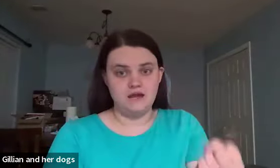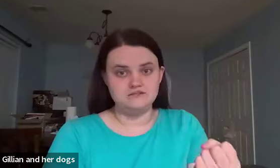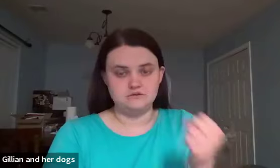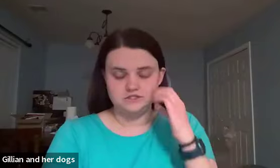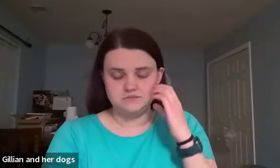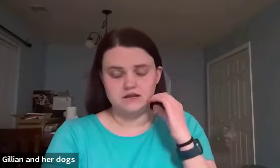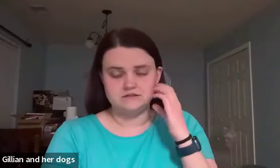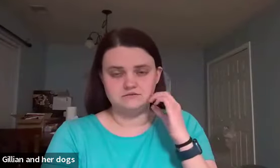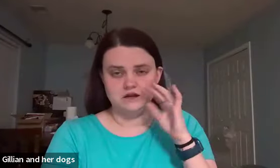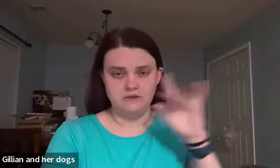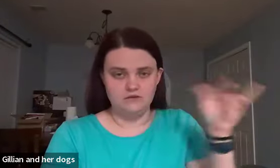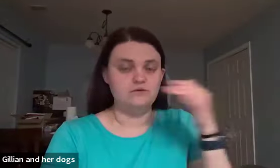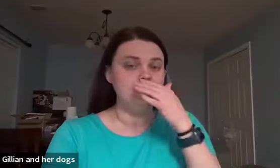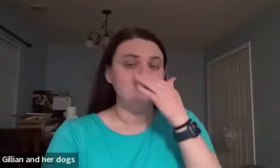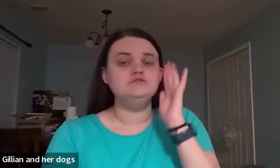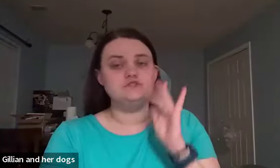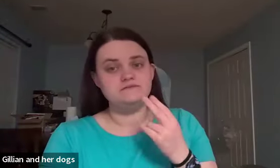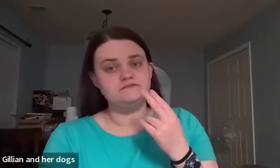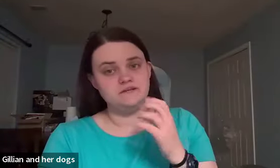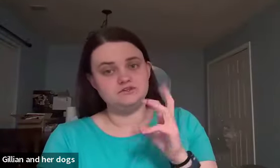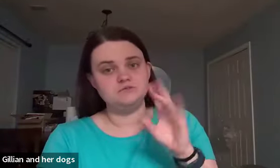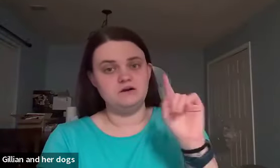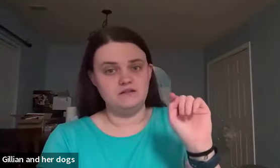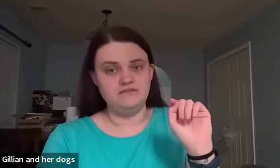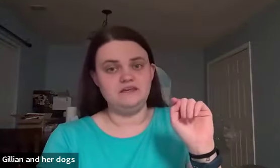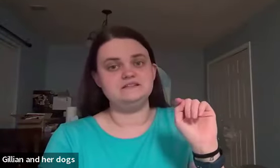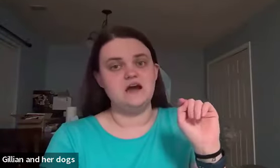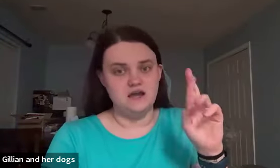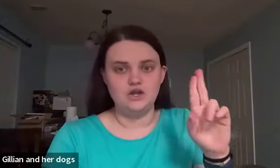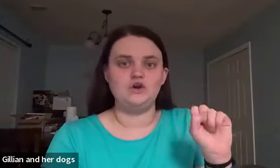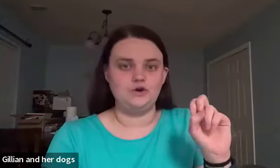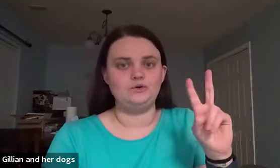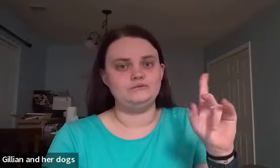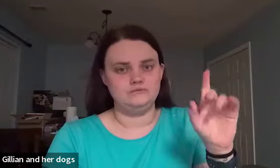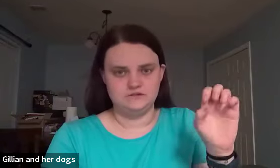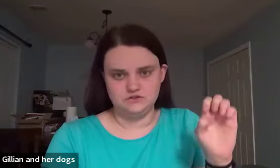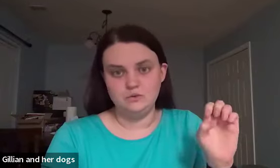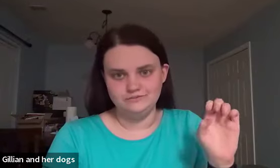my high school, which my high school is kind of a mouthful. You do have to finger spell like the entire school.